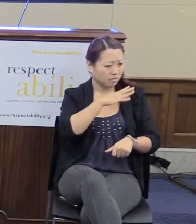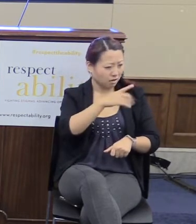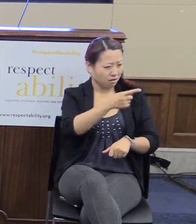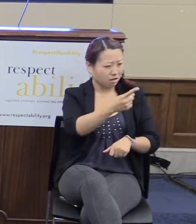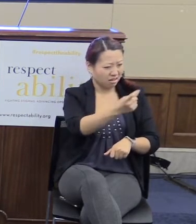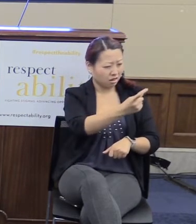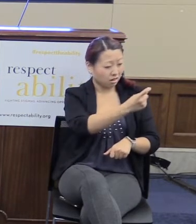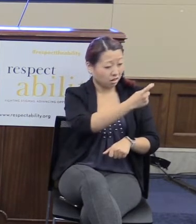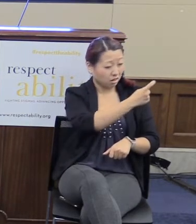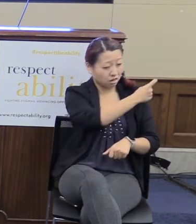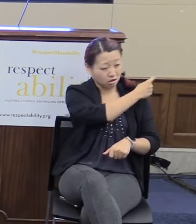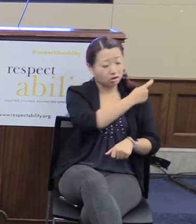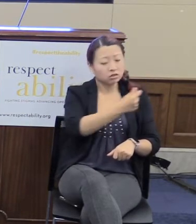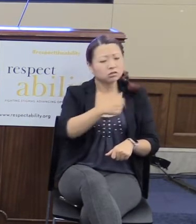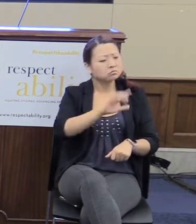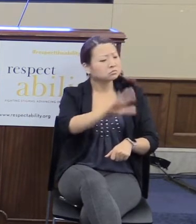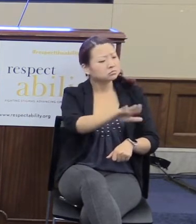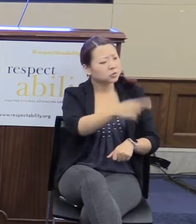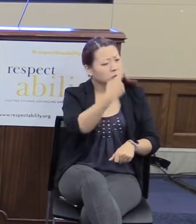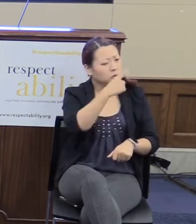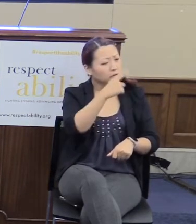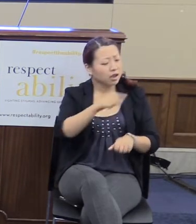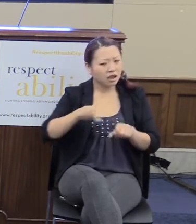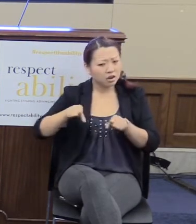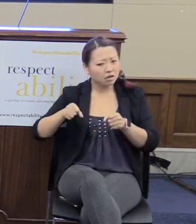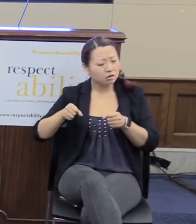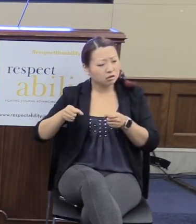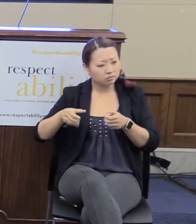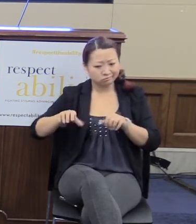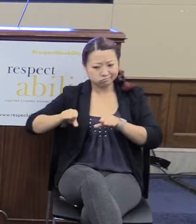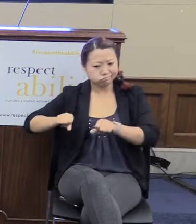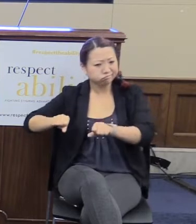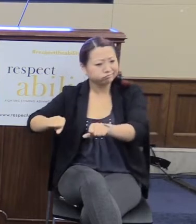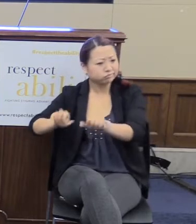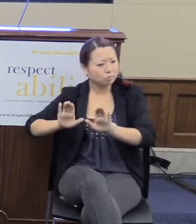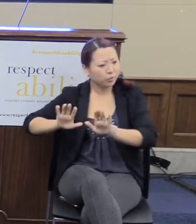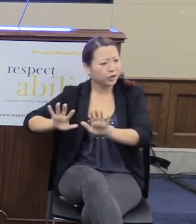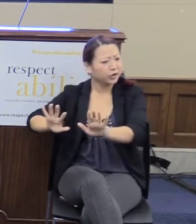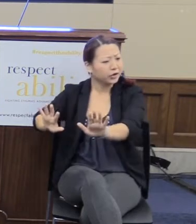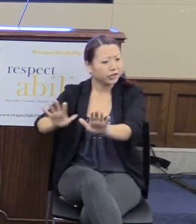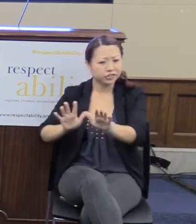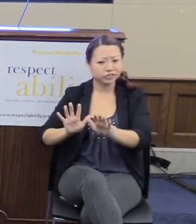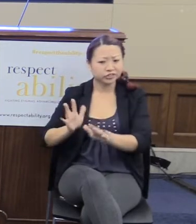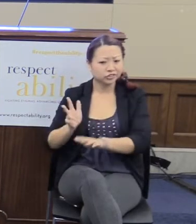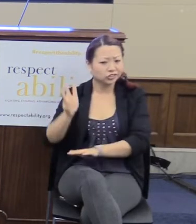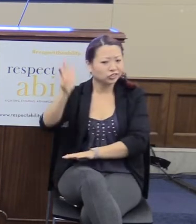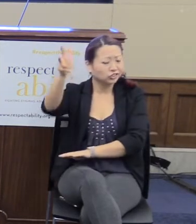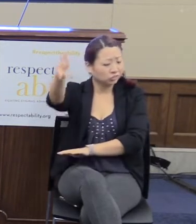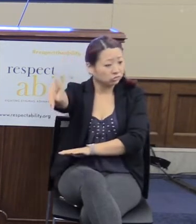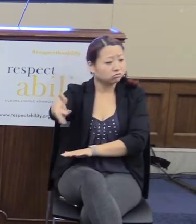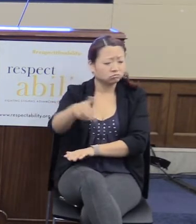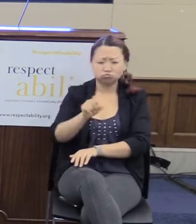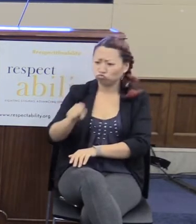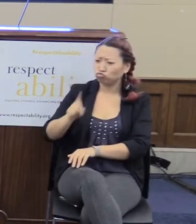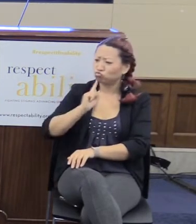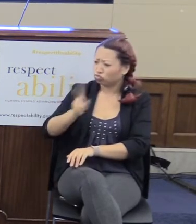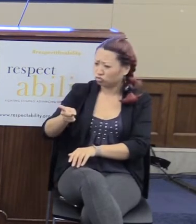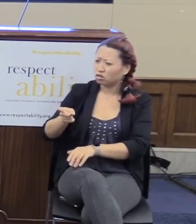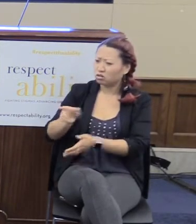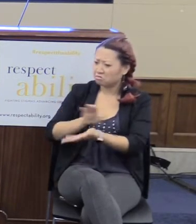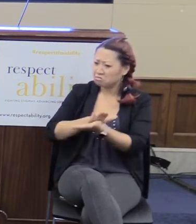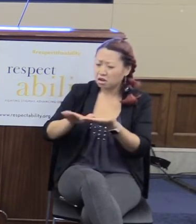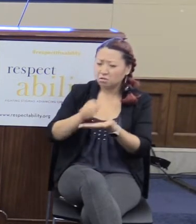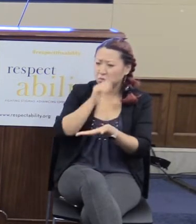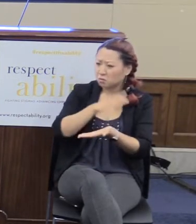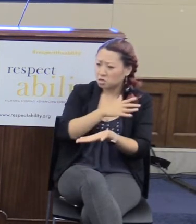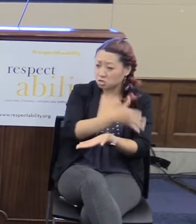a push through the curve so I can get it. Yeah, absolutely. Very nice ladies. And once they did that, the ladies asked